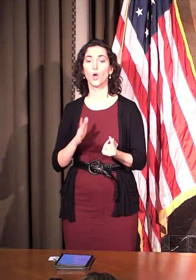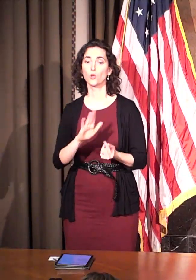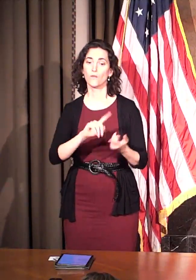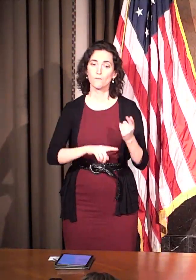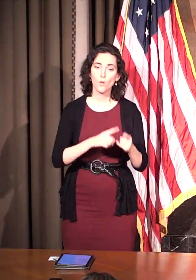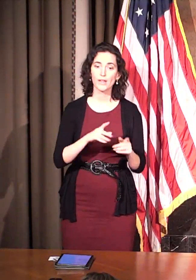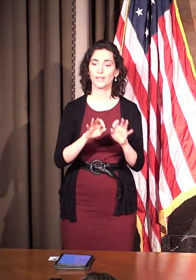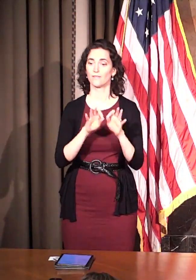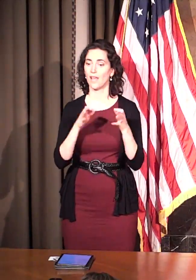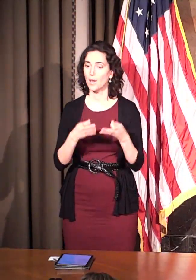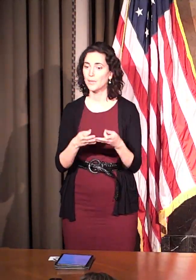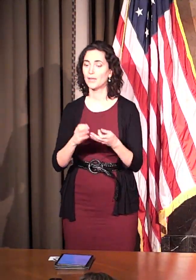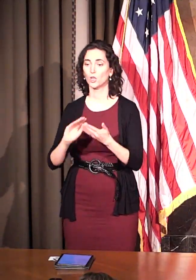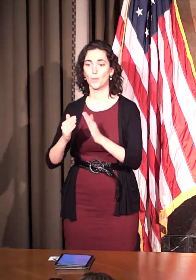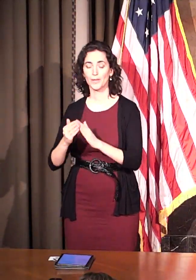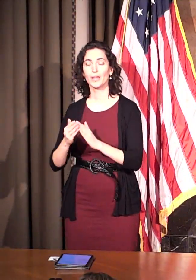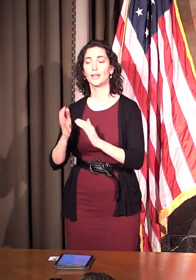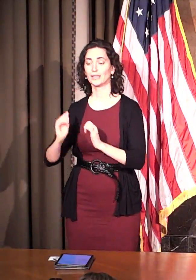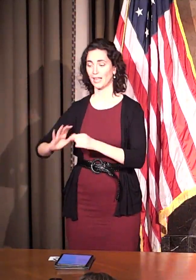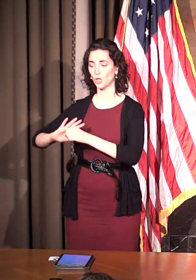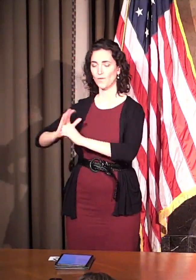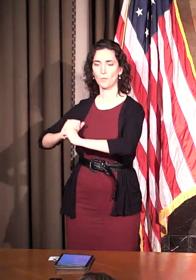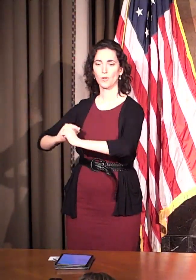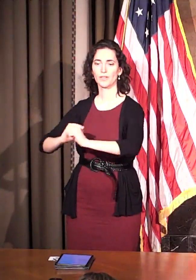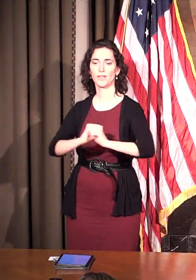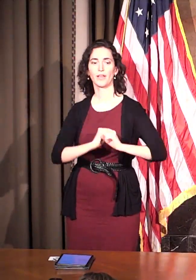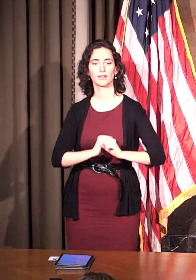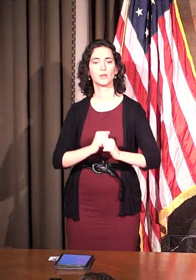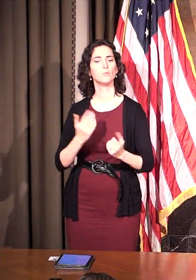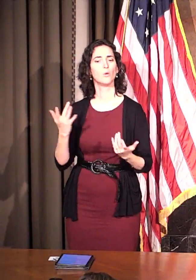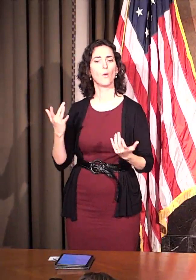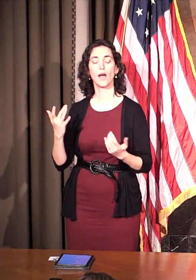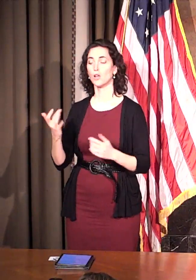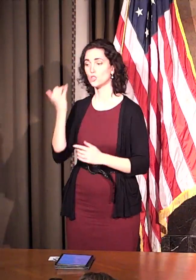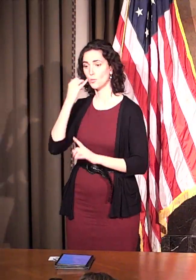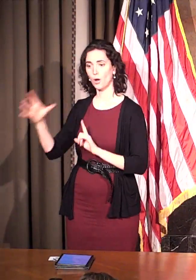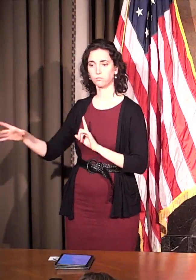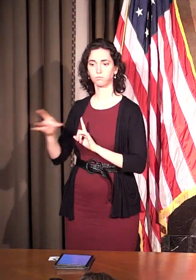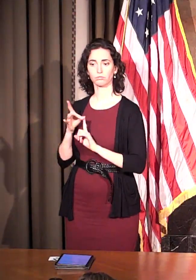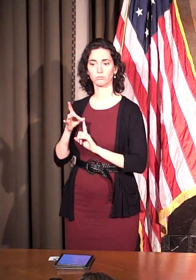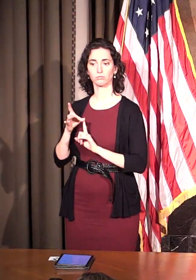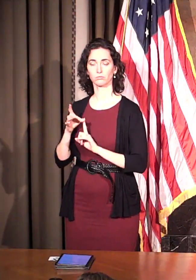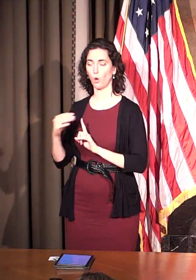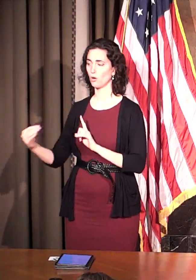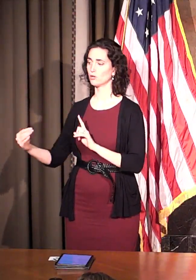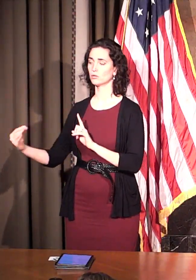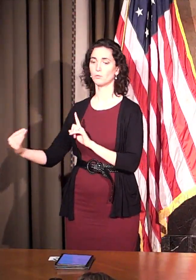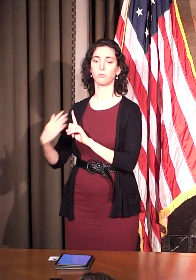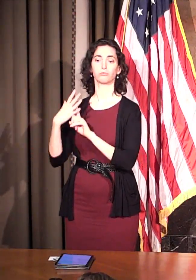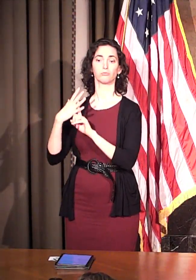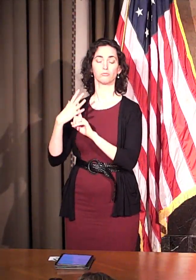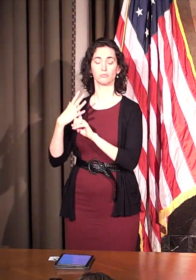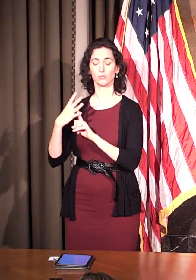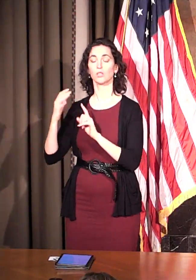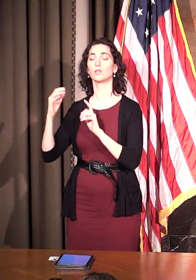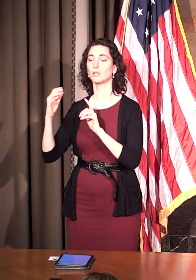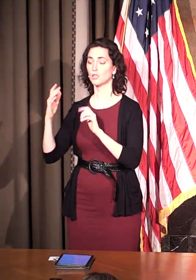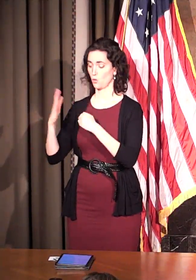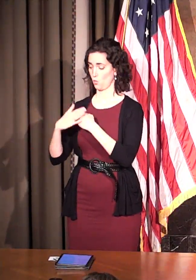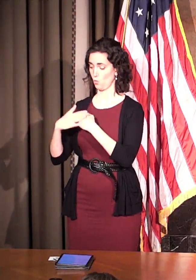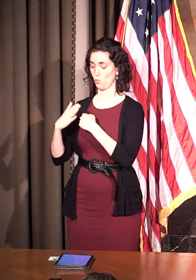your community from COVID-19 by getting alerts that tell you if you've been exposed. We announced this last